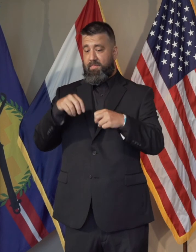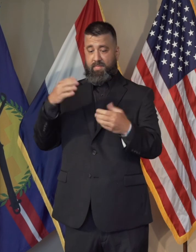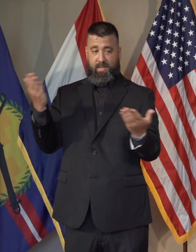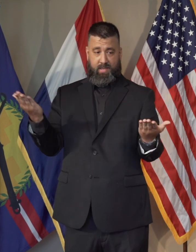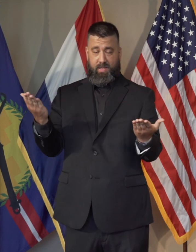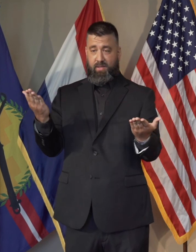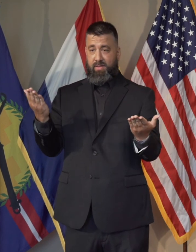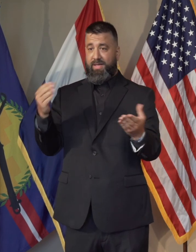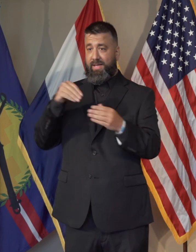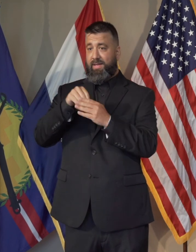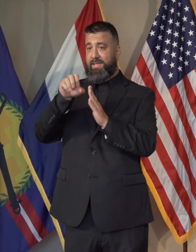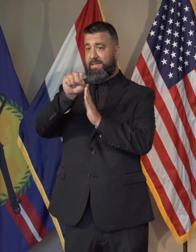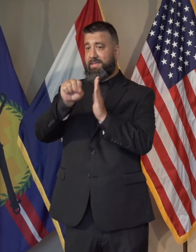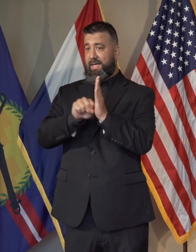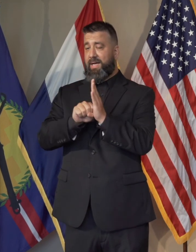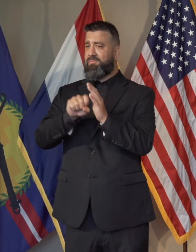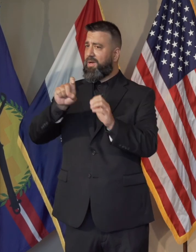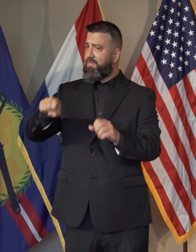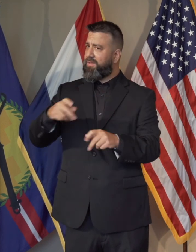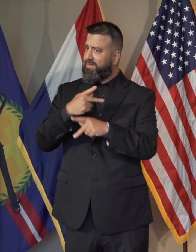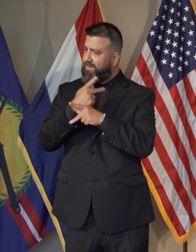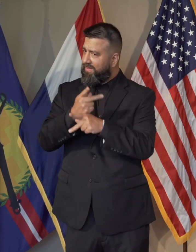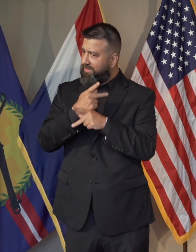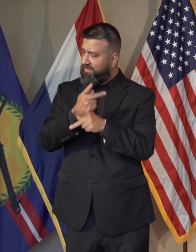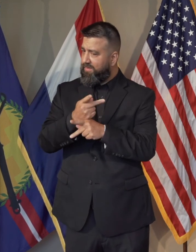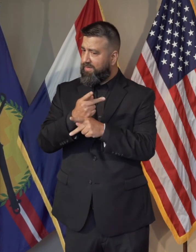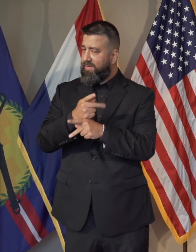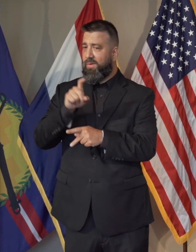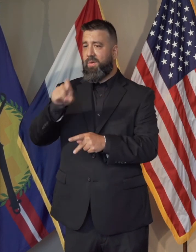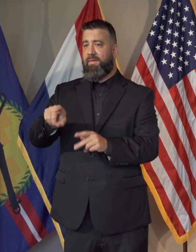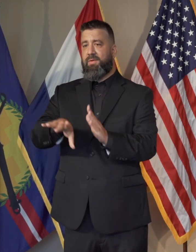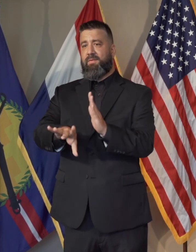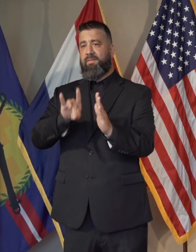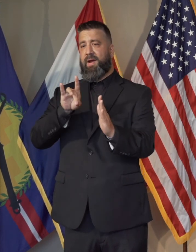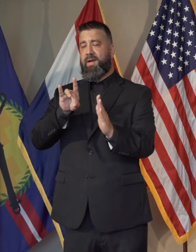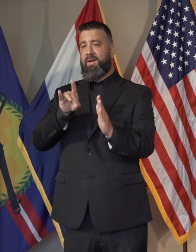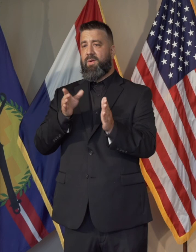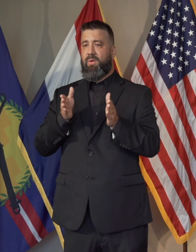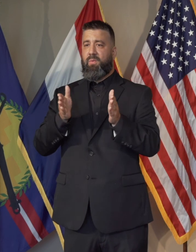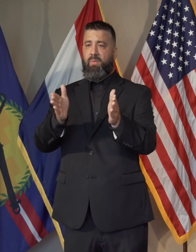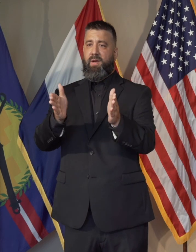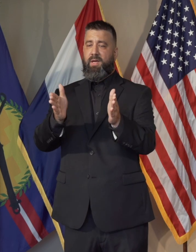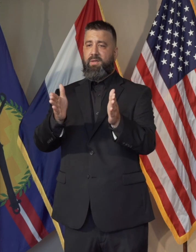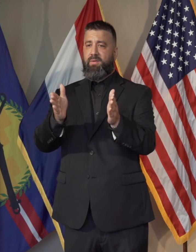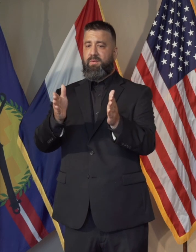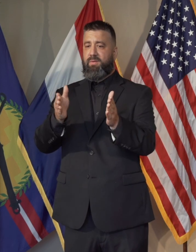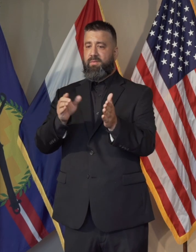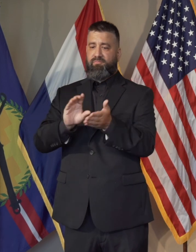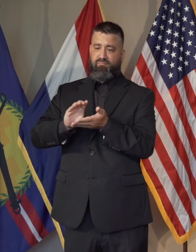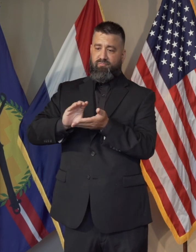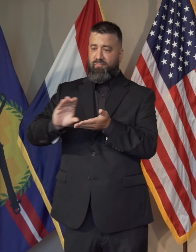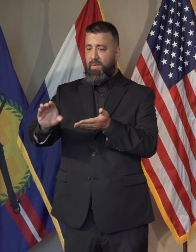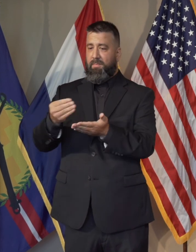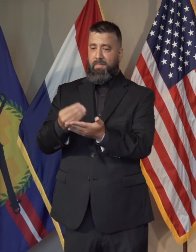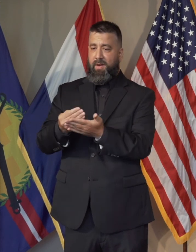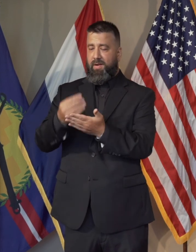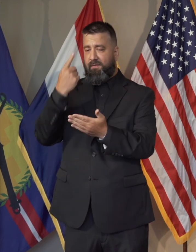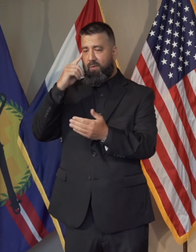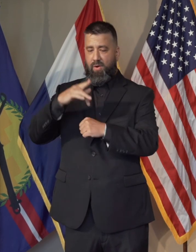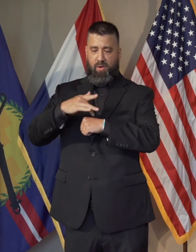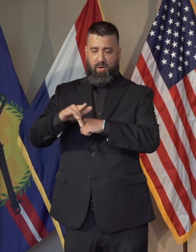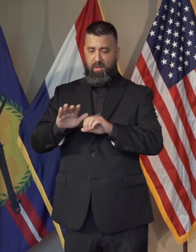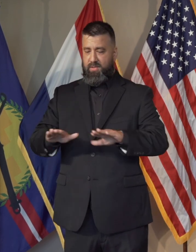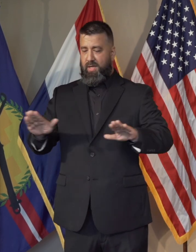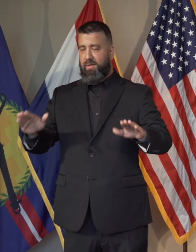we have in our state that has to be addressed. We have to find some sort of way to fund early childhood education in our